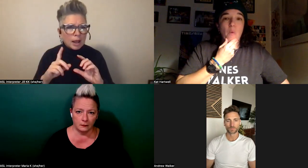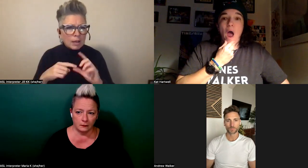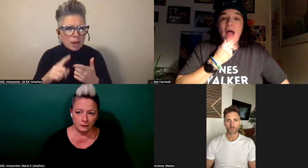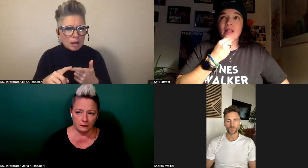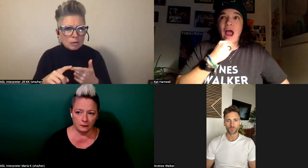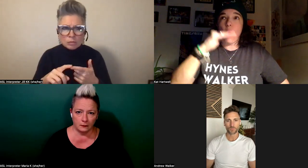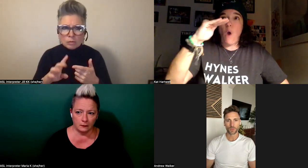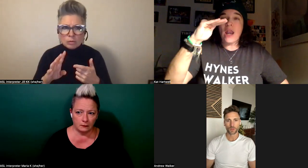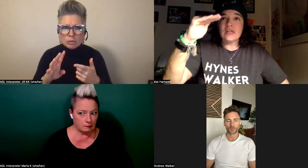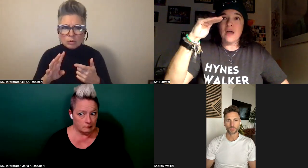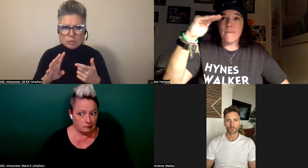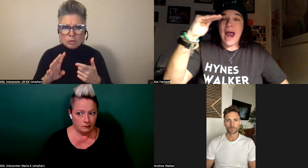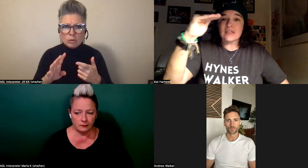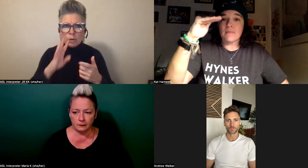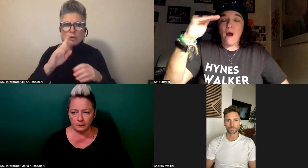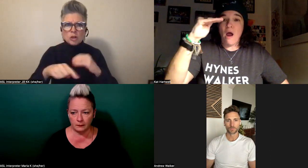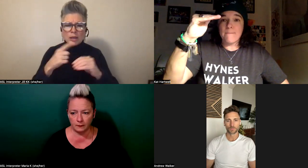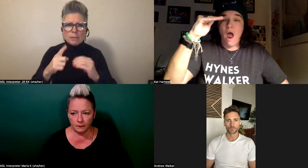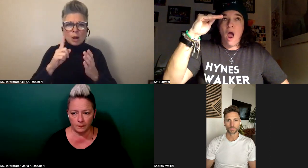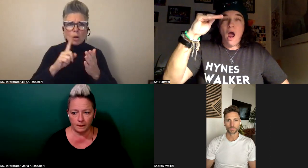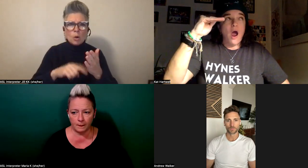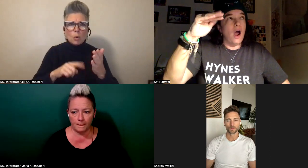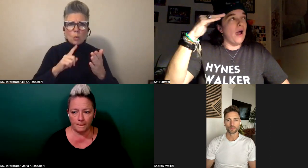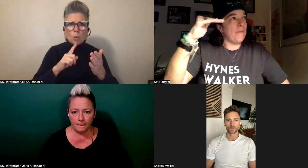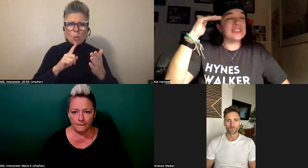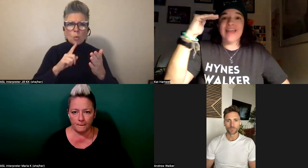and what is the maximum